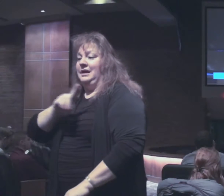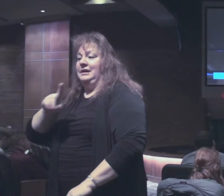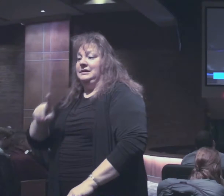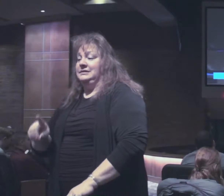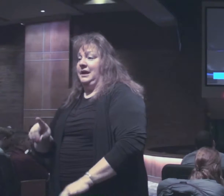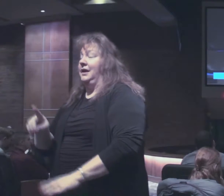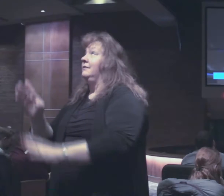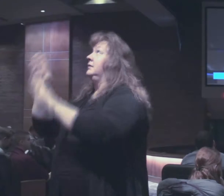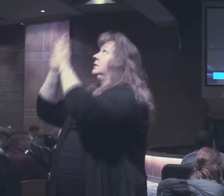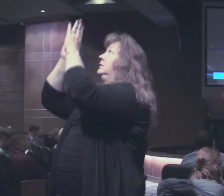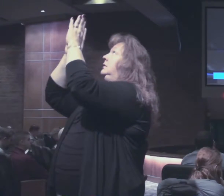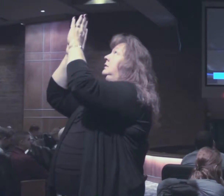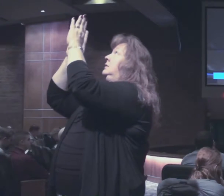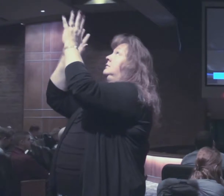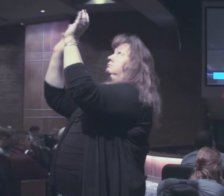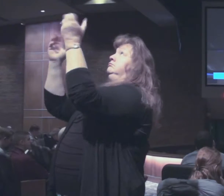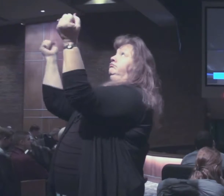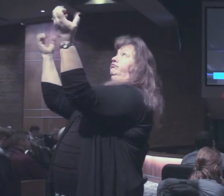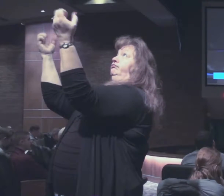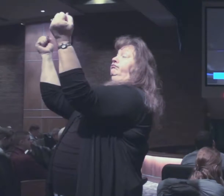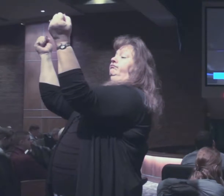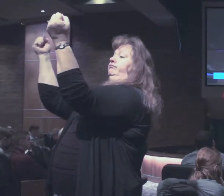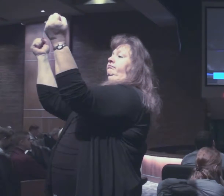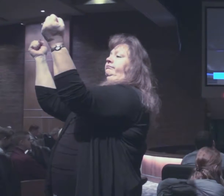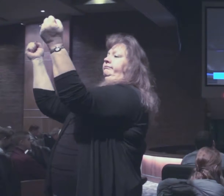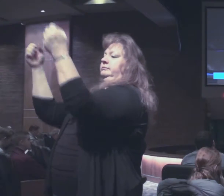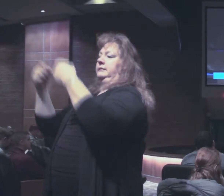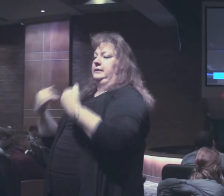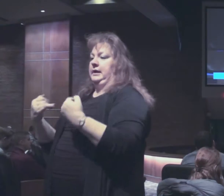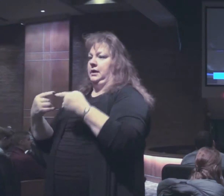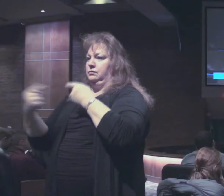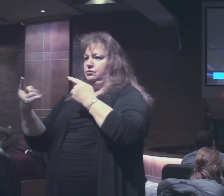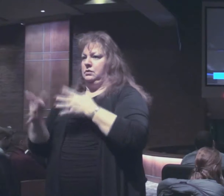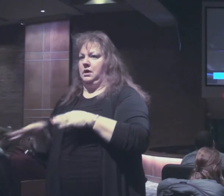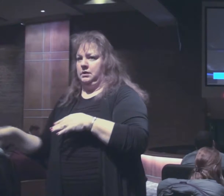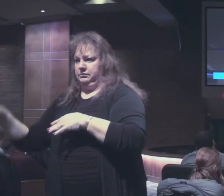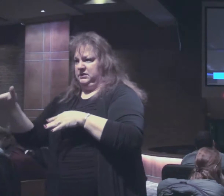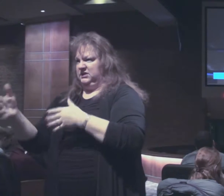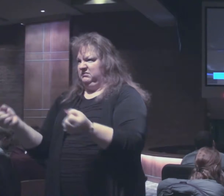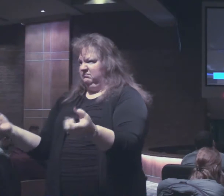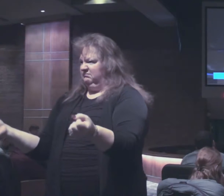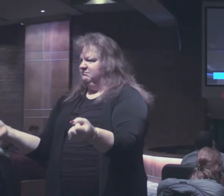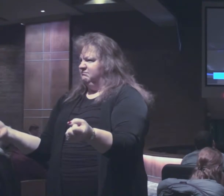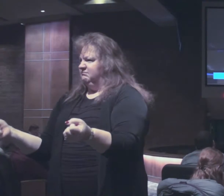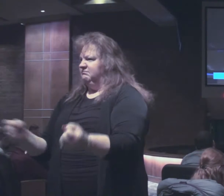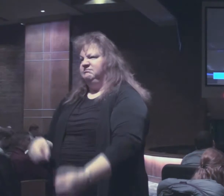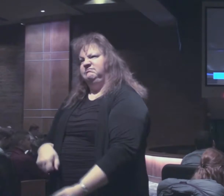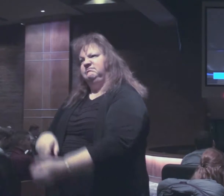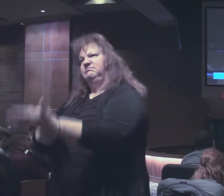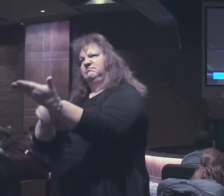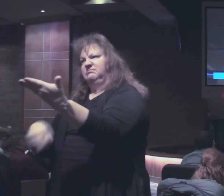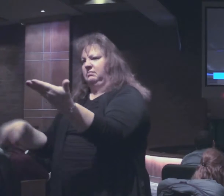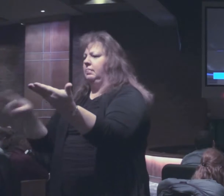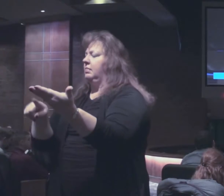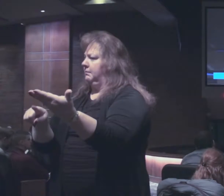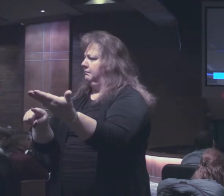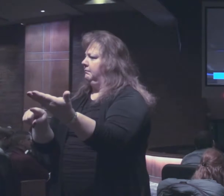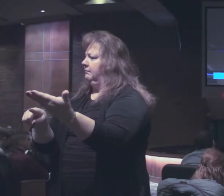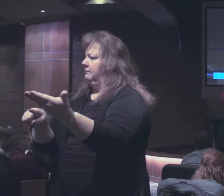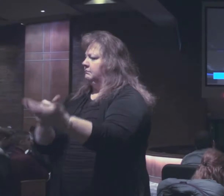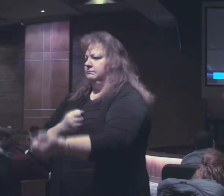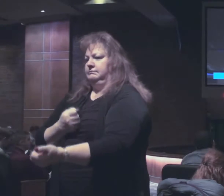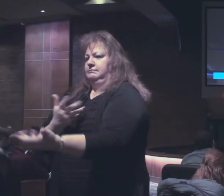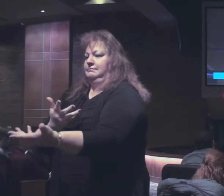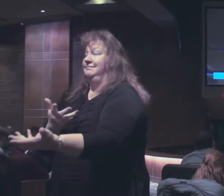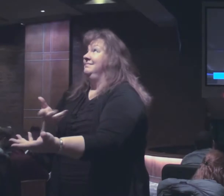from talking to God to addressing his enemies. And in addressing his enemies, he's